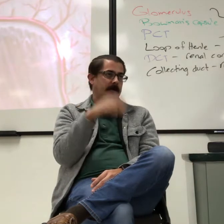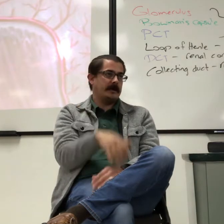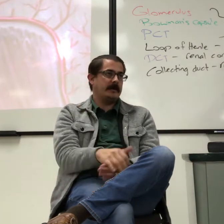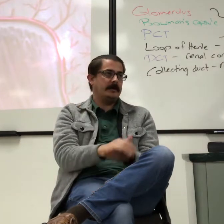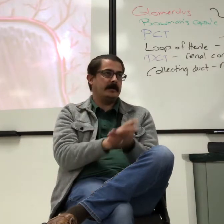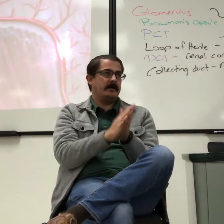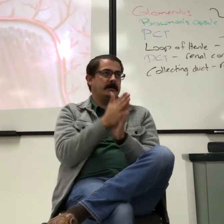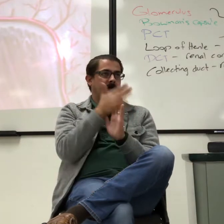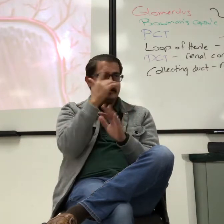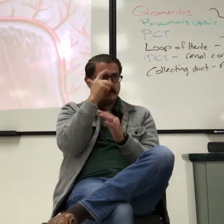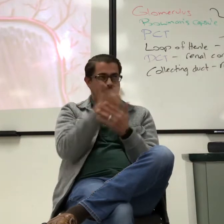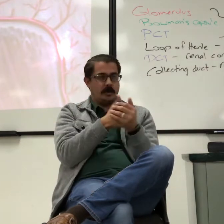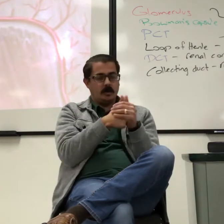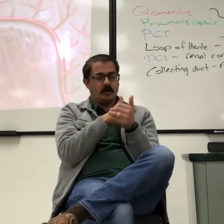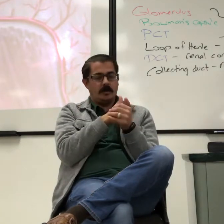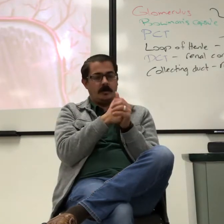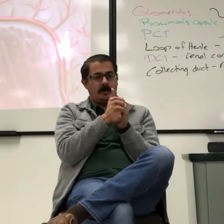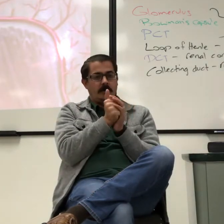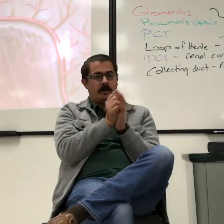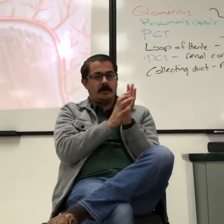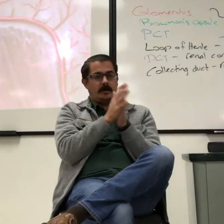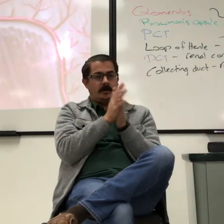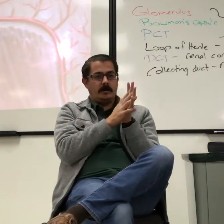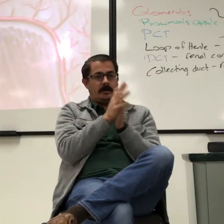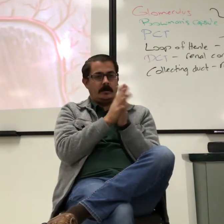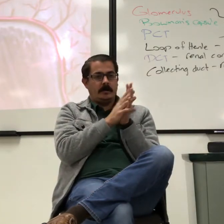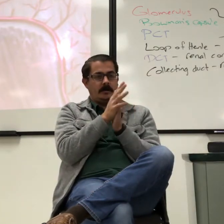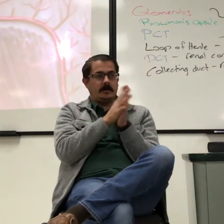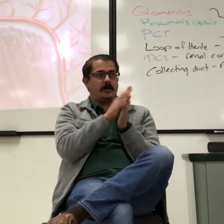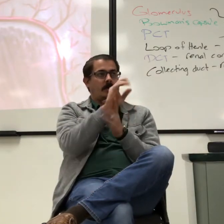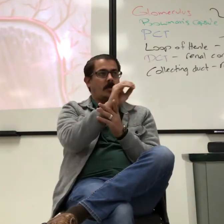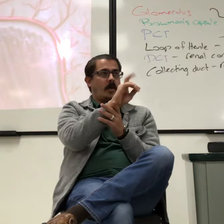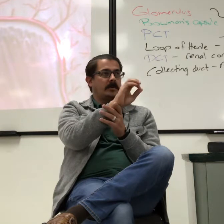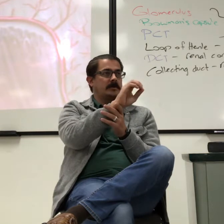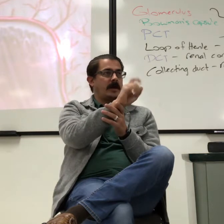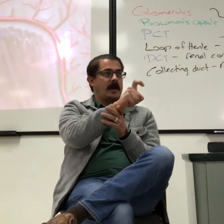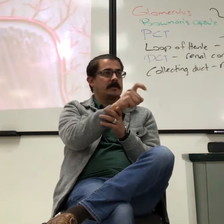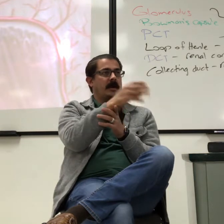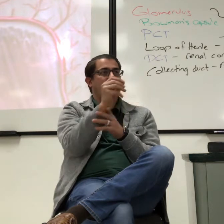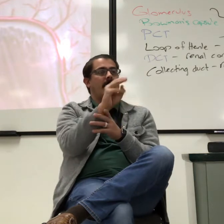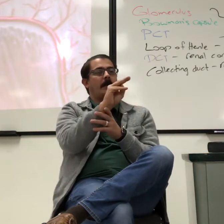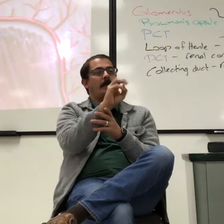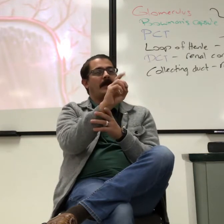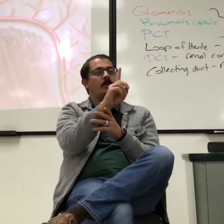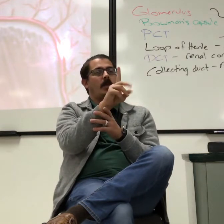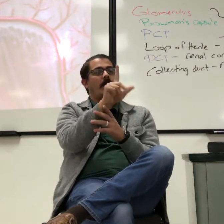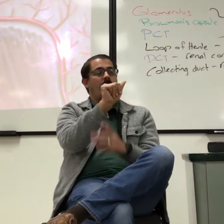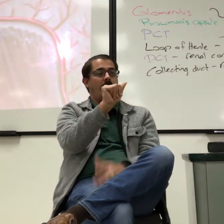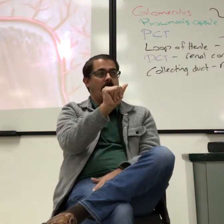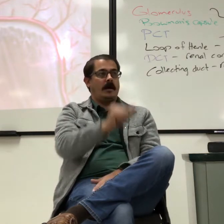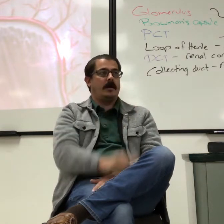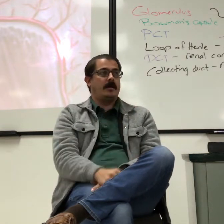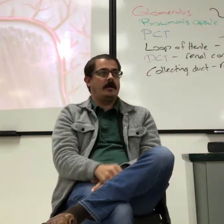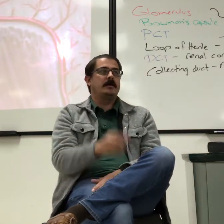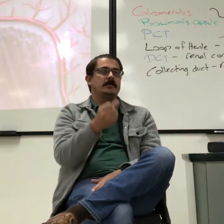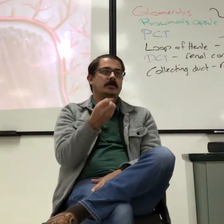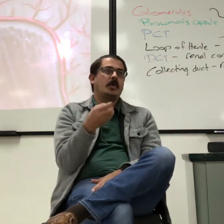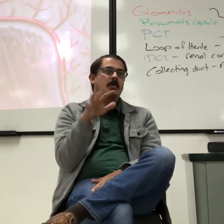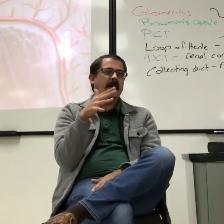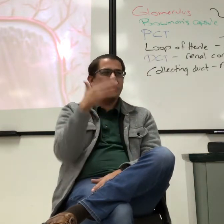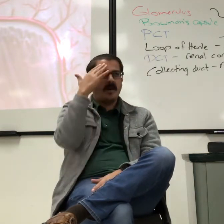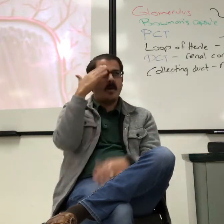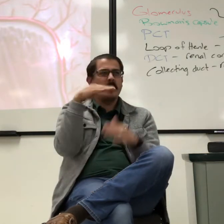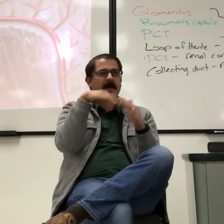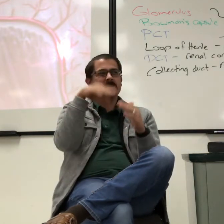Renal cortex and medulla. Just so you kind of know the